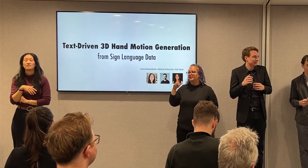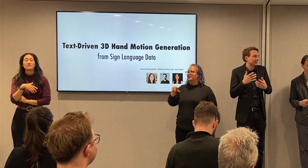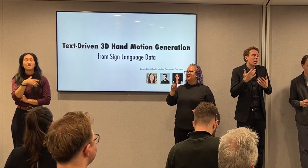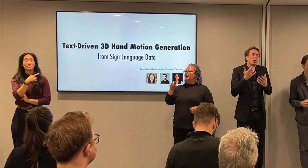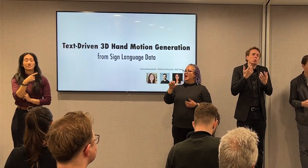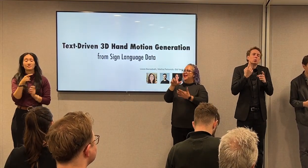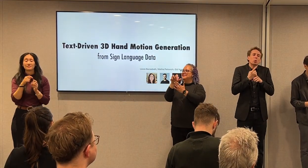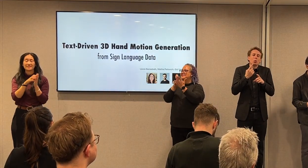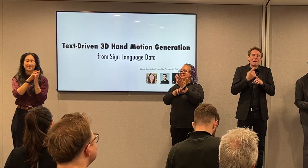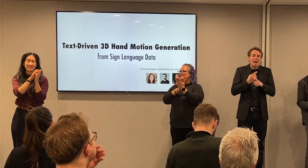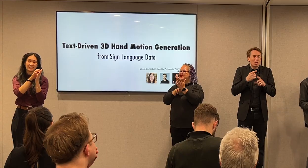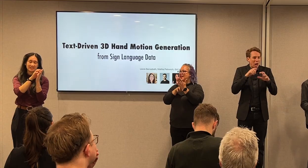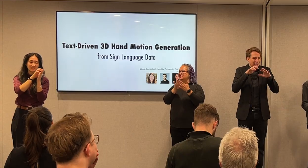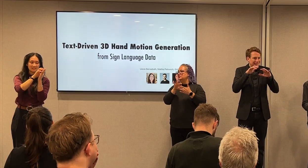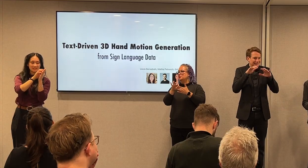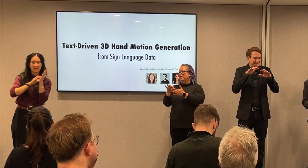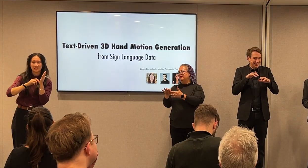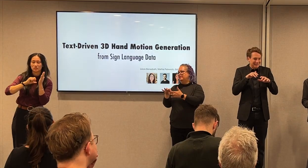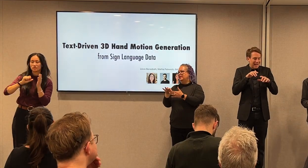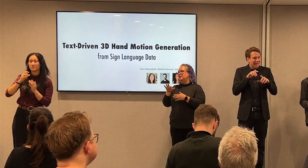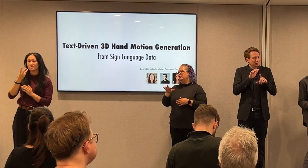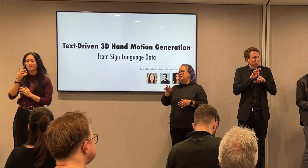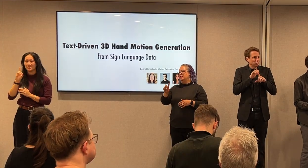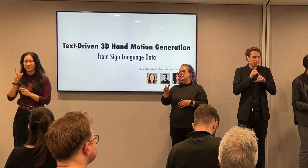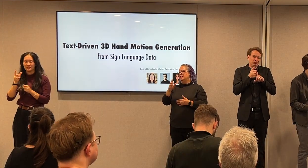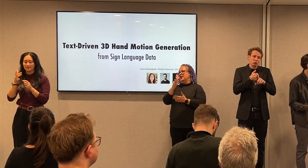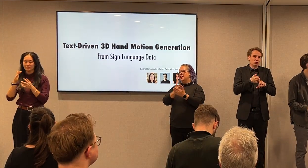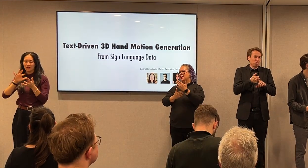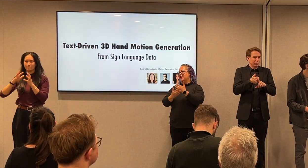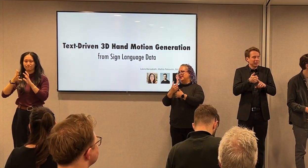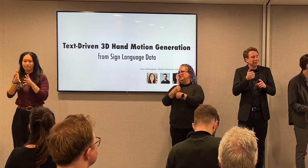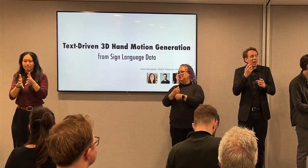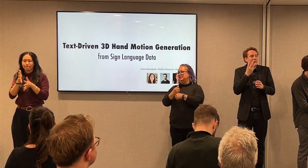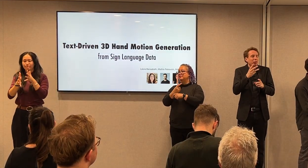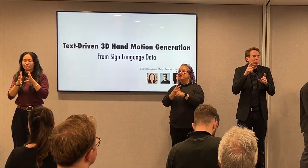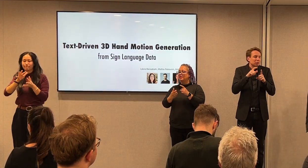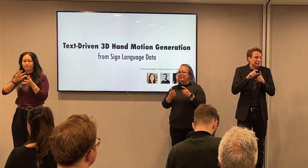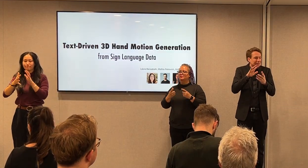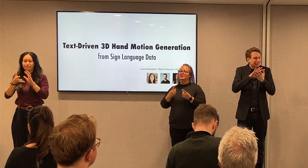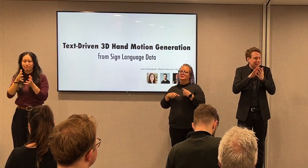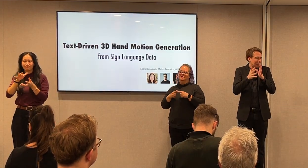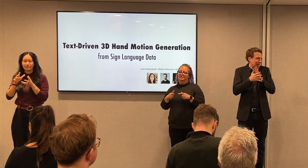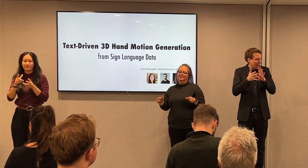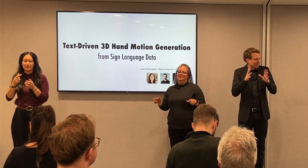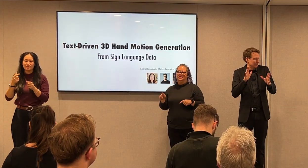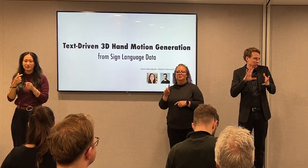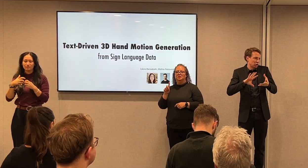text-driven 3D hand motion generation from sign language data. Thank you.